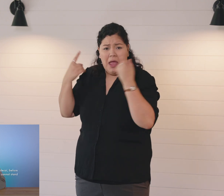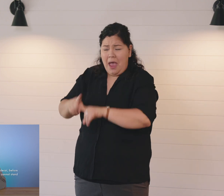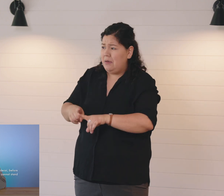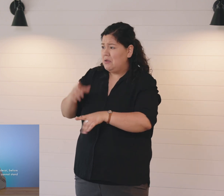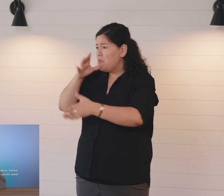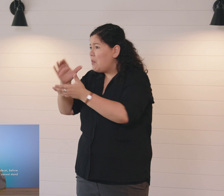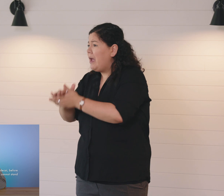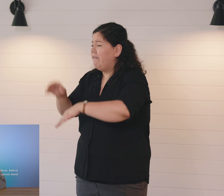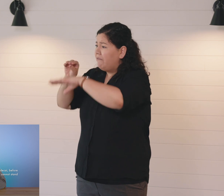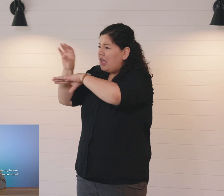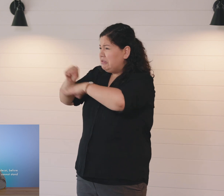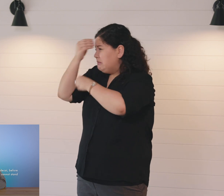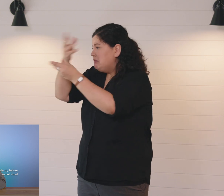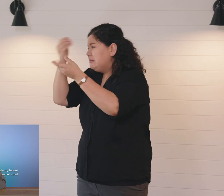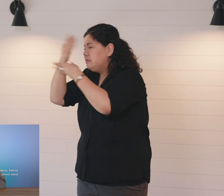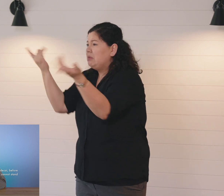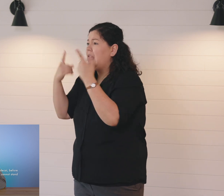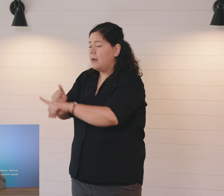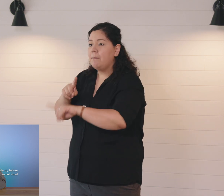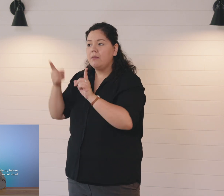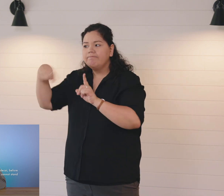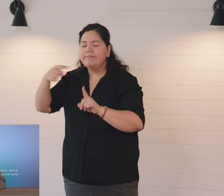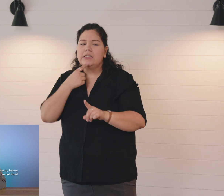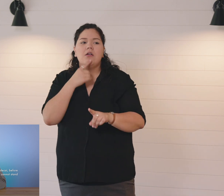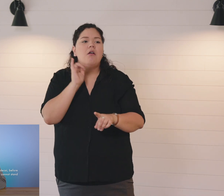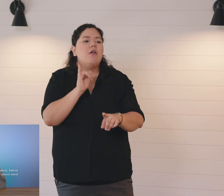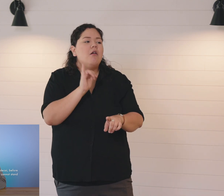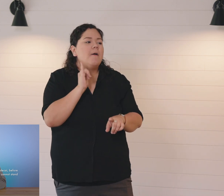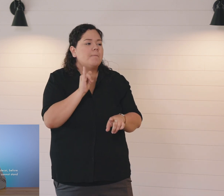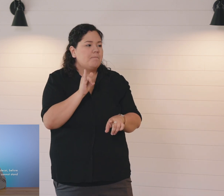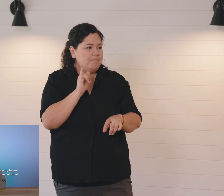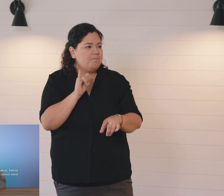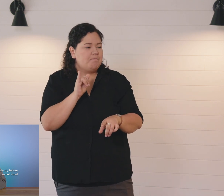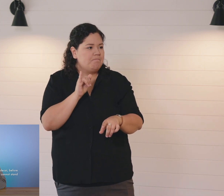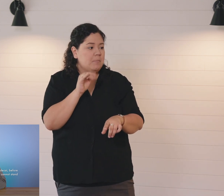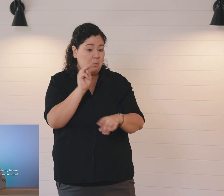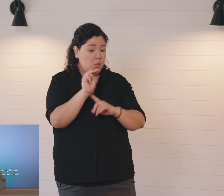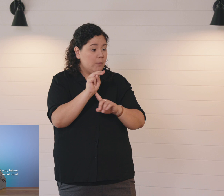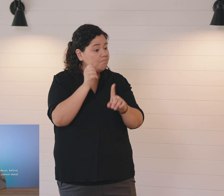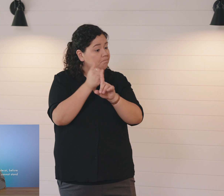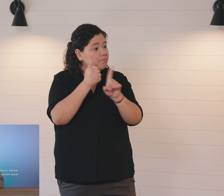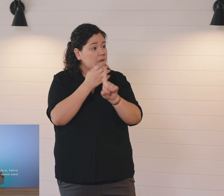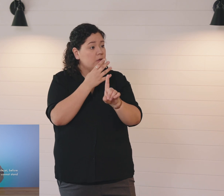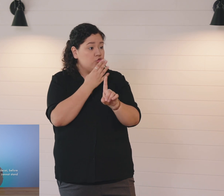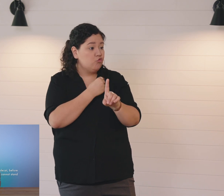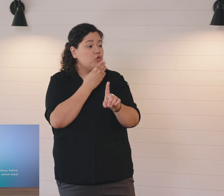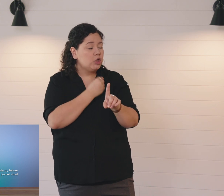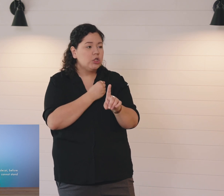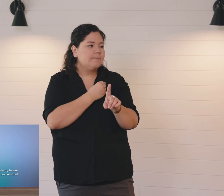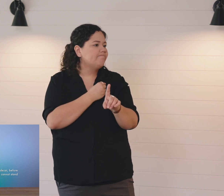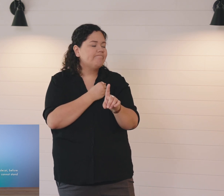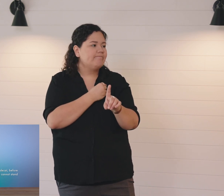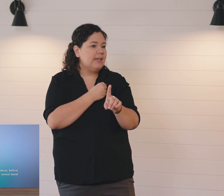wife Zeresh said to him, "Look, since Mordecai, before whom your downfall has started, is of Jewish origin,